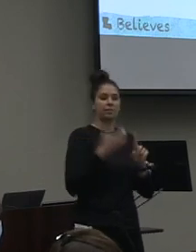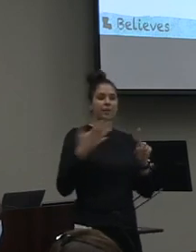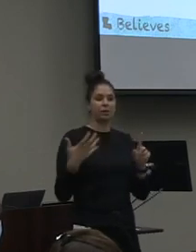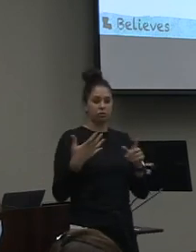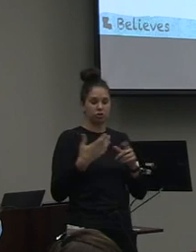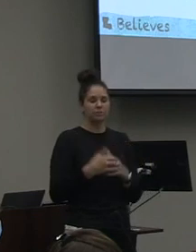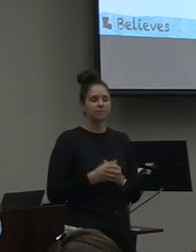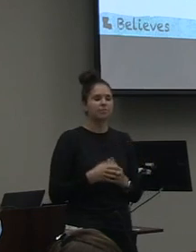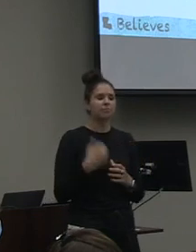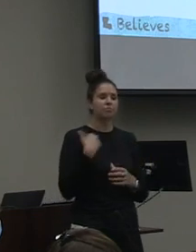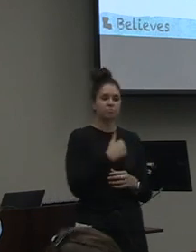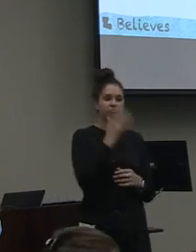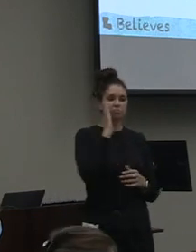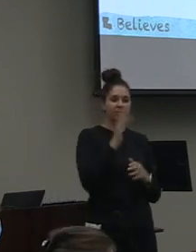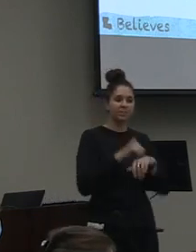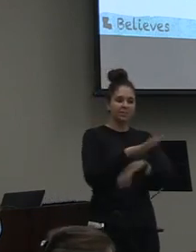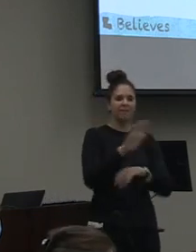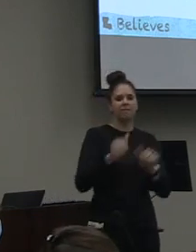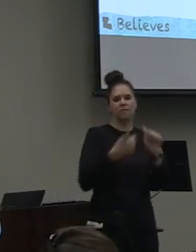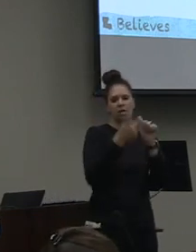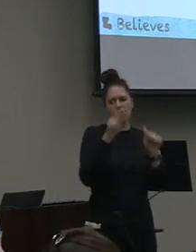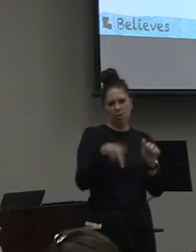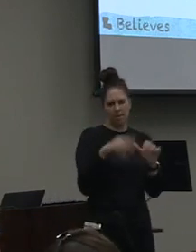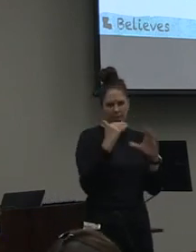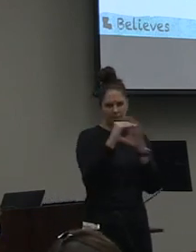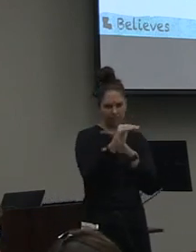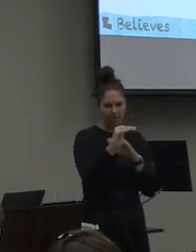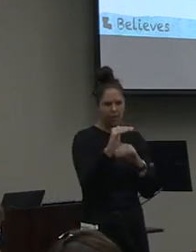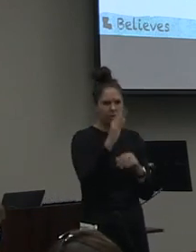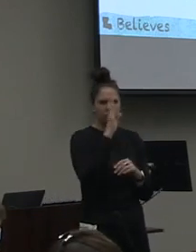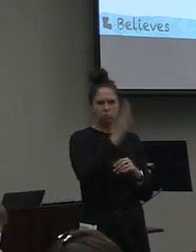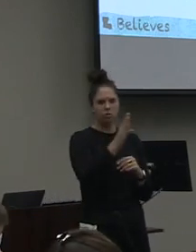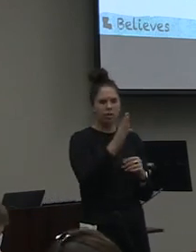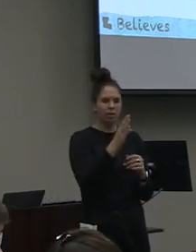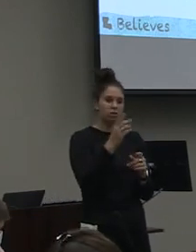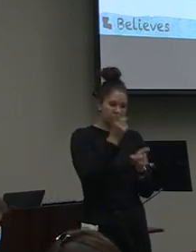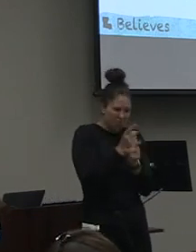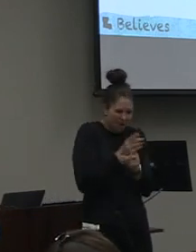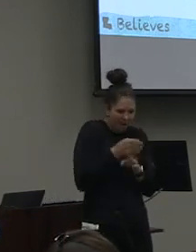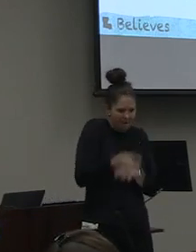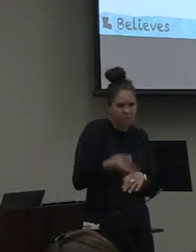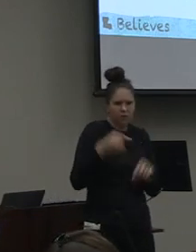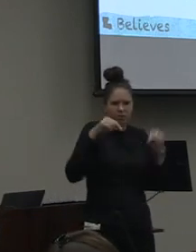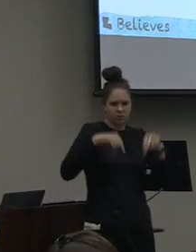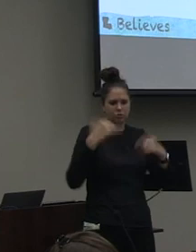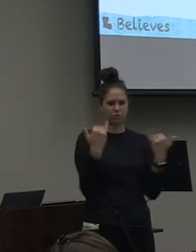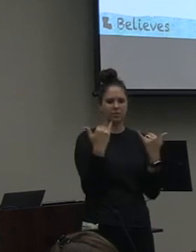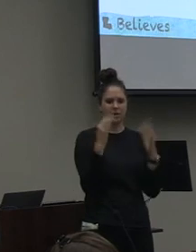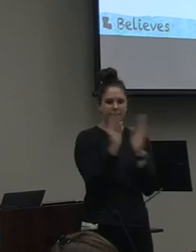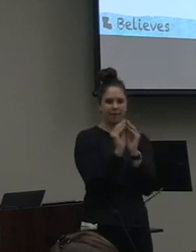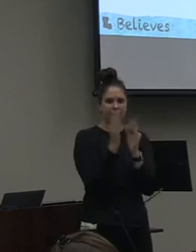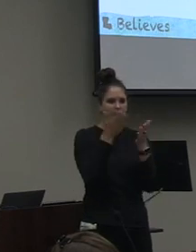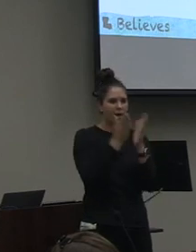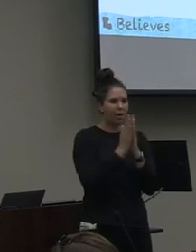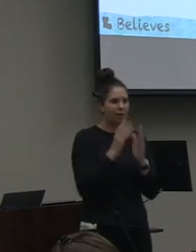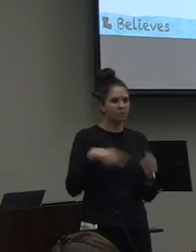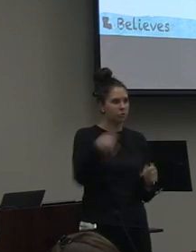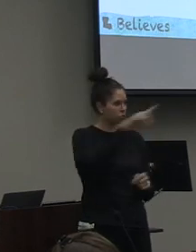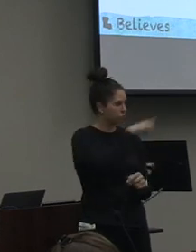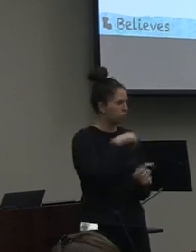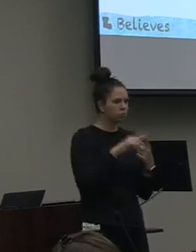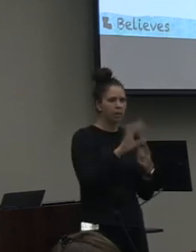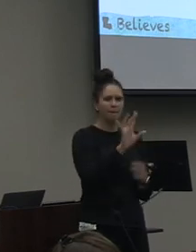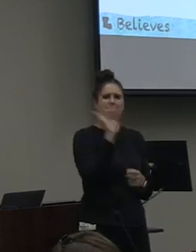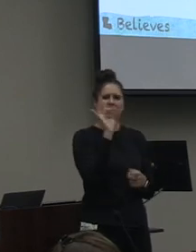And so we will send a follow-up email directly after today's meeting asking everyone to select